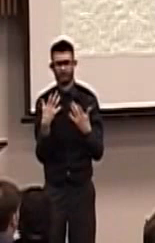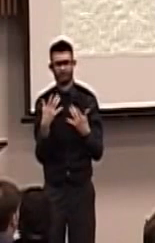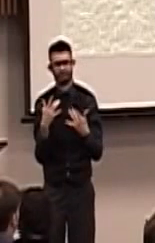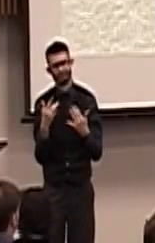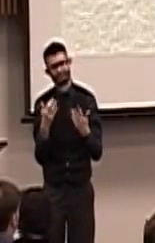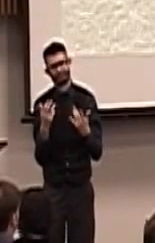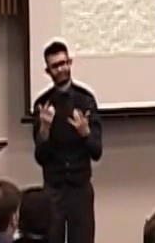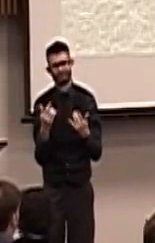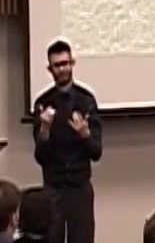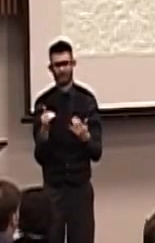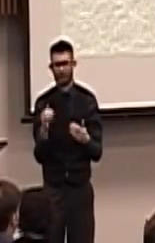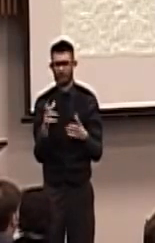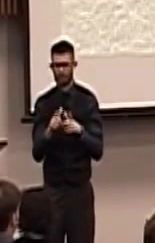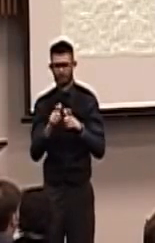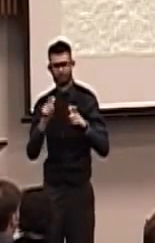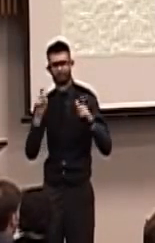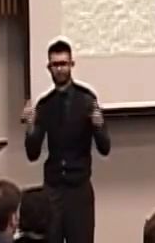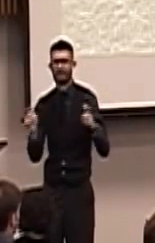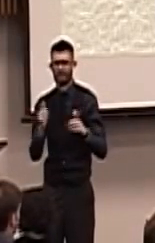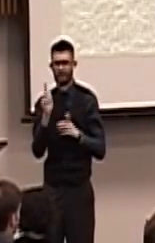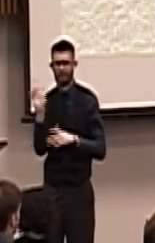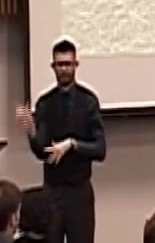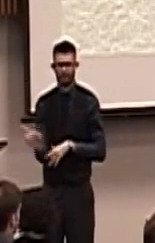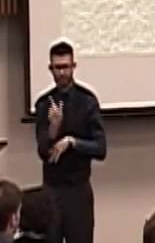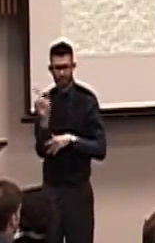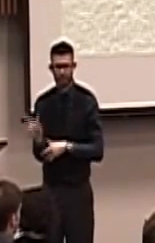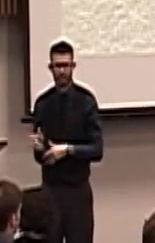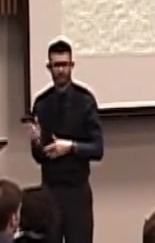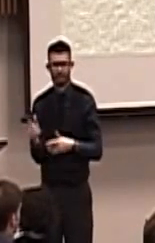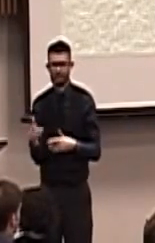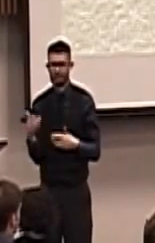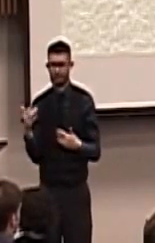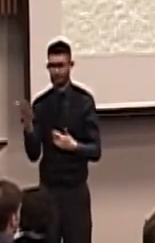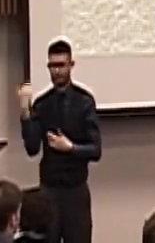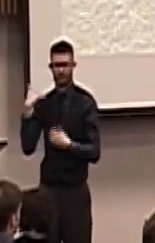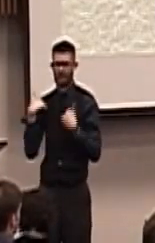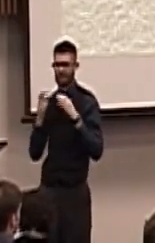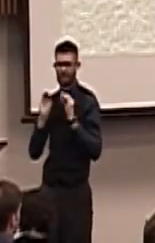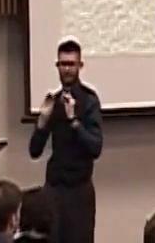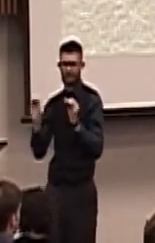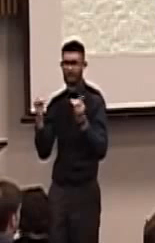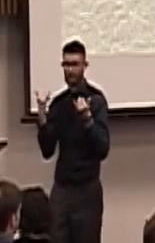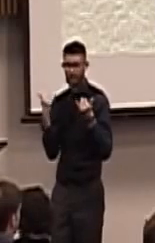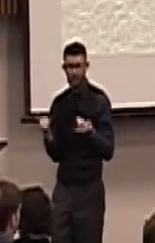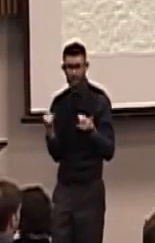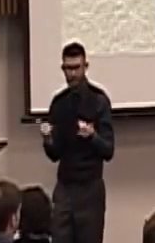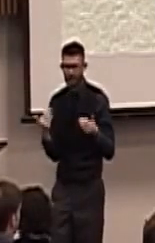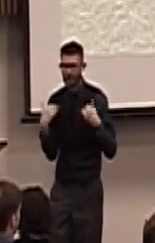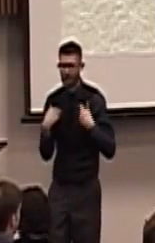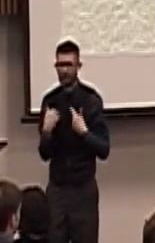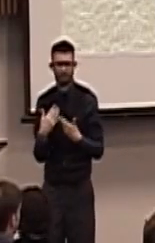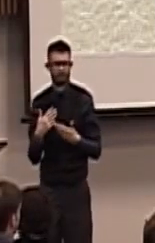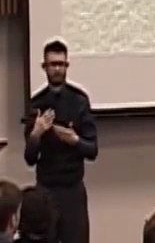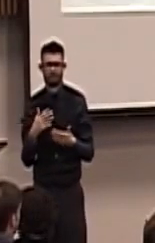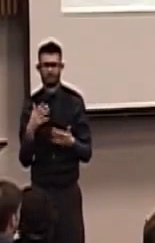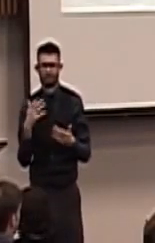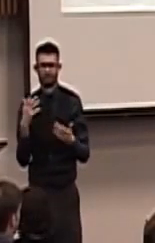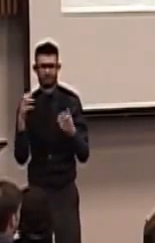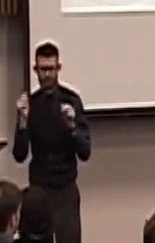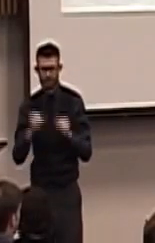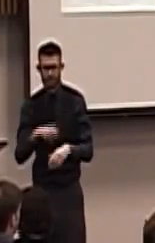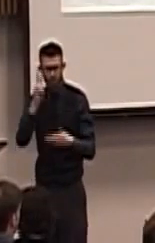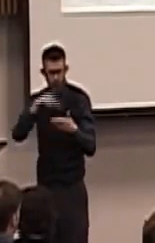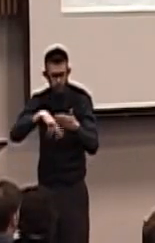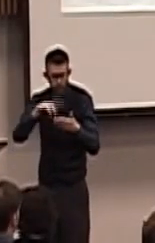humongous libraries. They had none before. Now they have access to, oh man, they